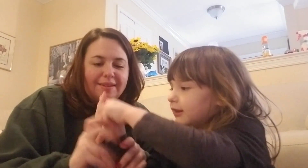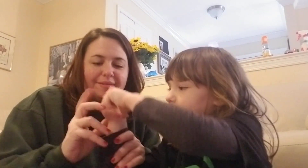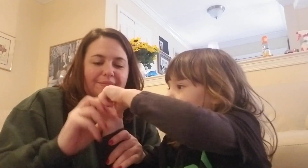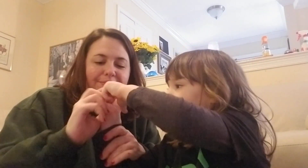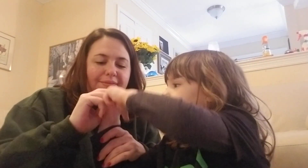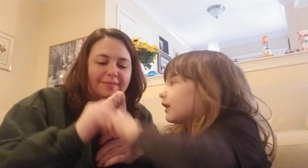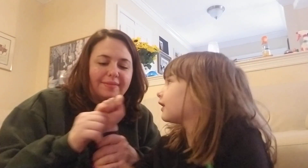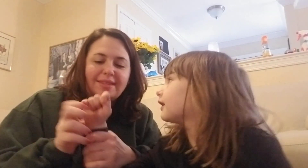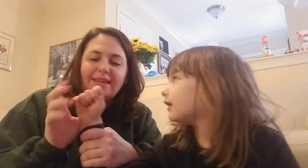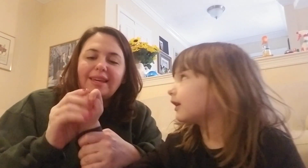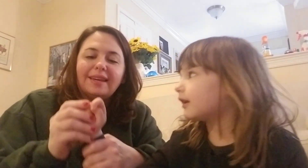this. T.